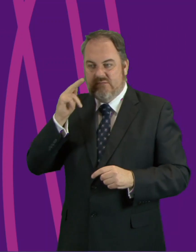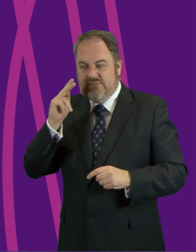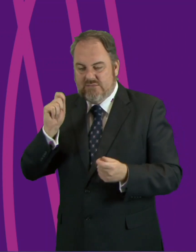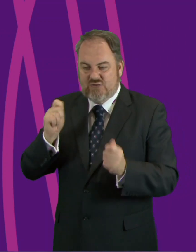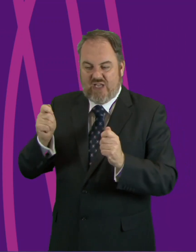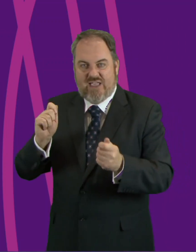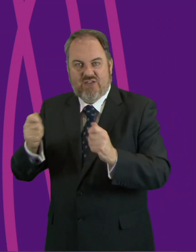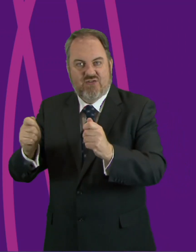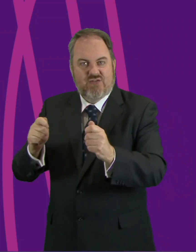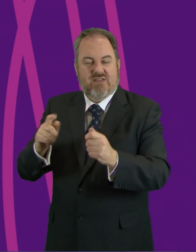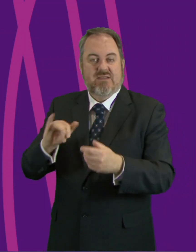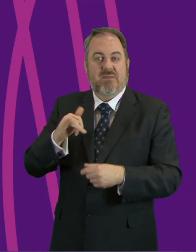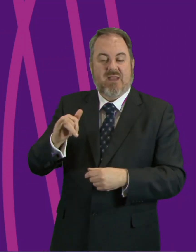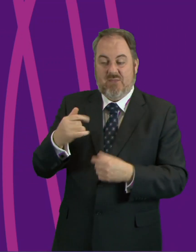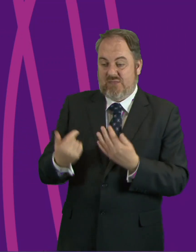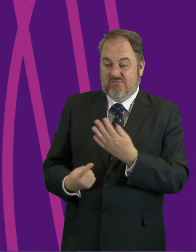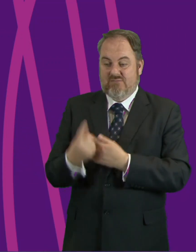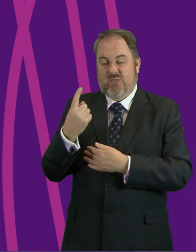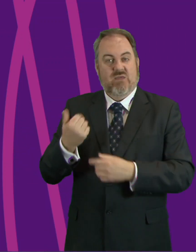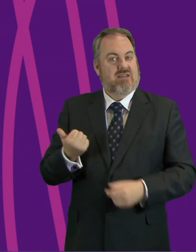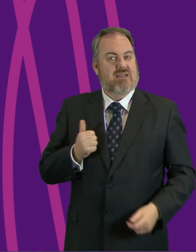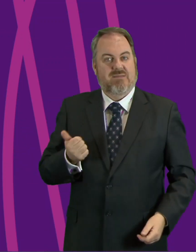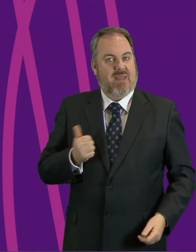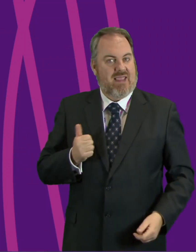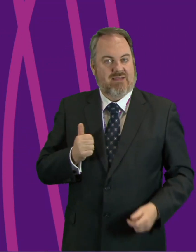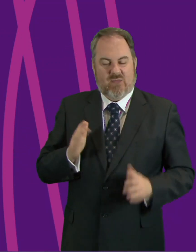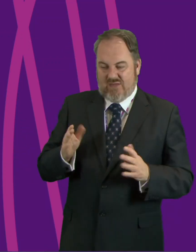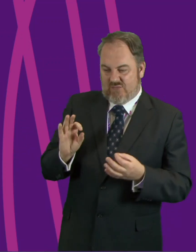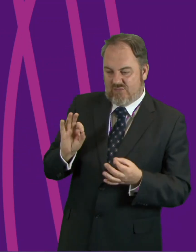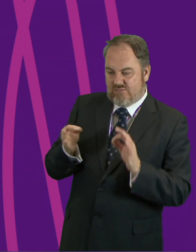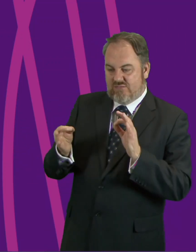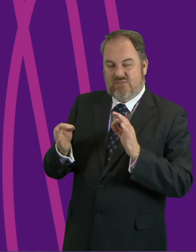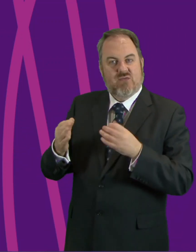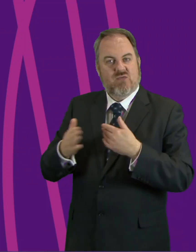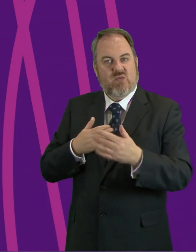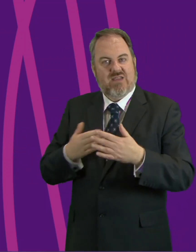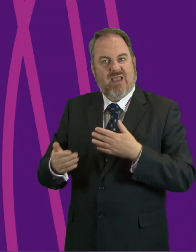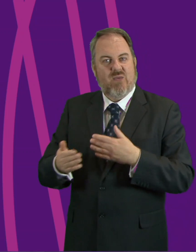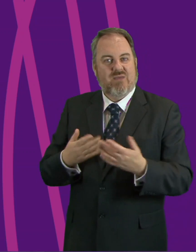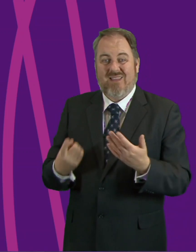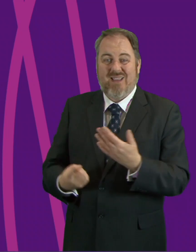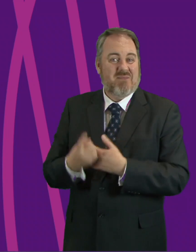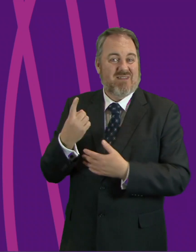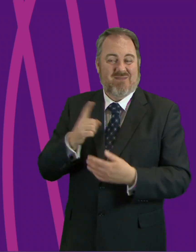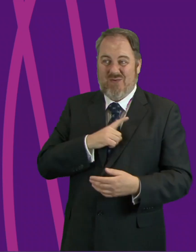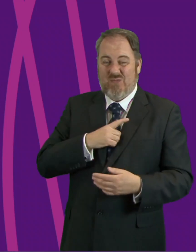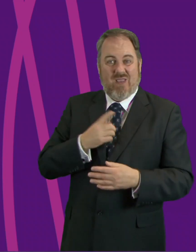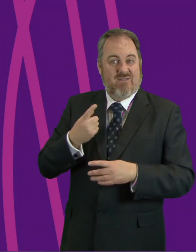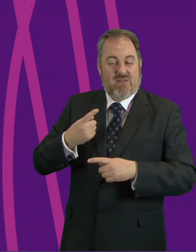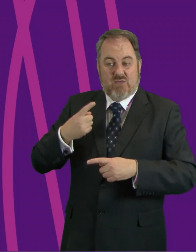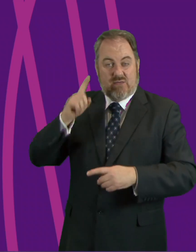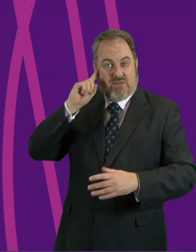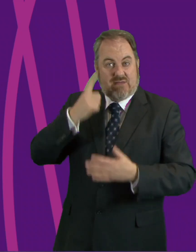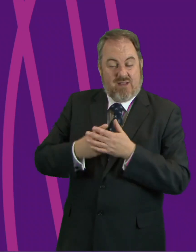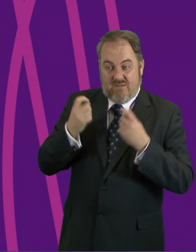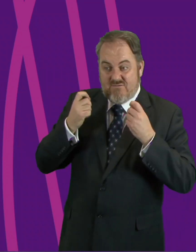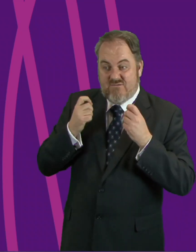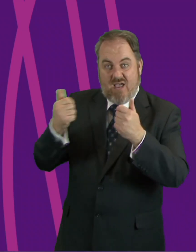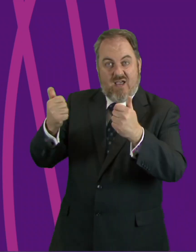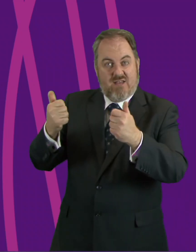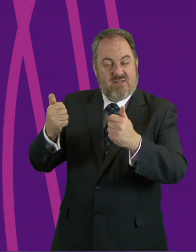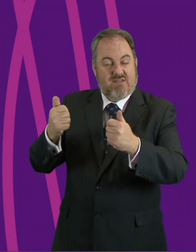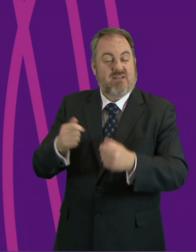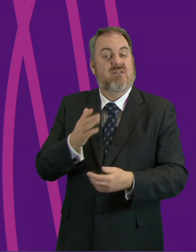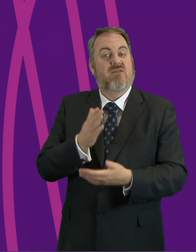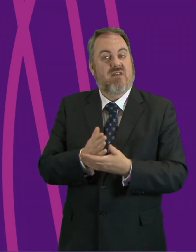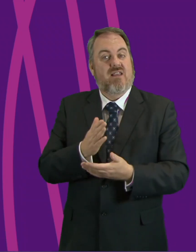will be unintended consequences that we want to fix. There will be things that don't work properly. So what I'd say to members across the chamber more generally is raise